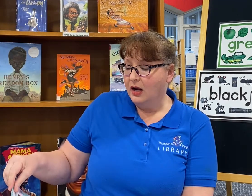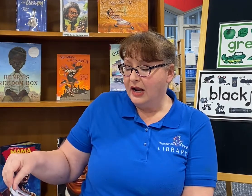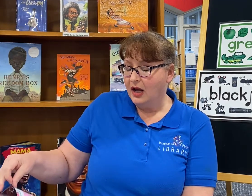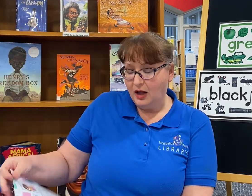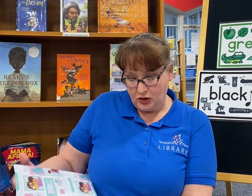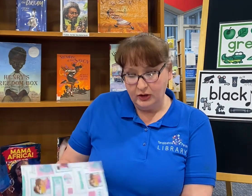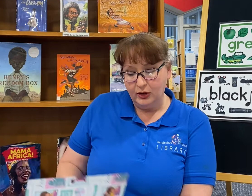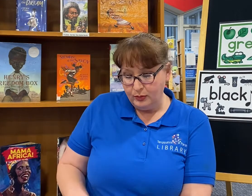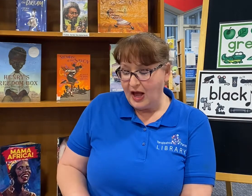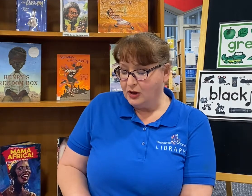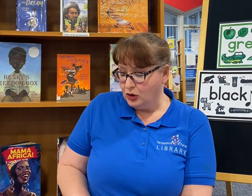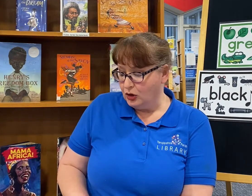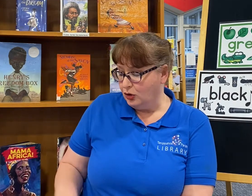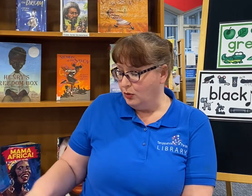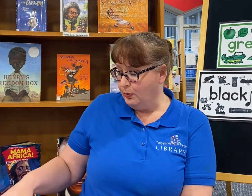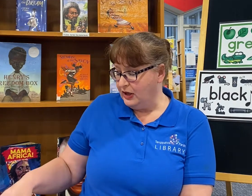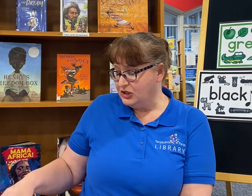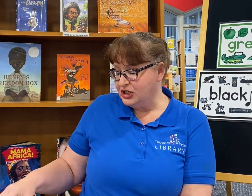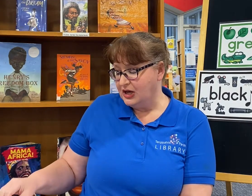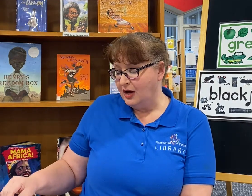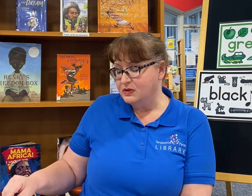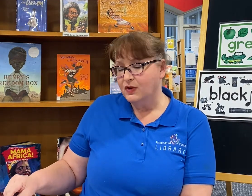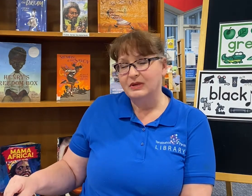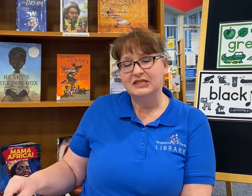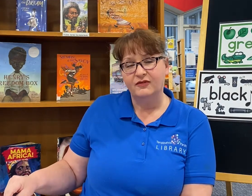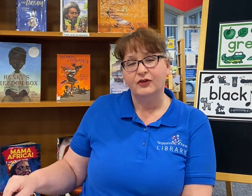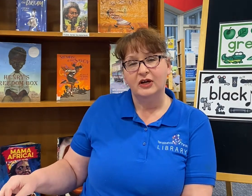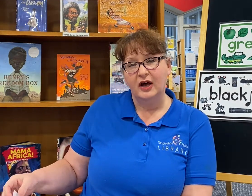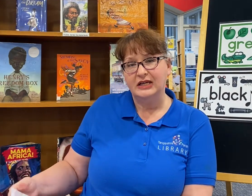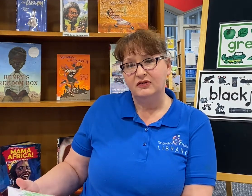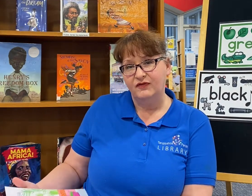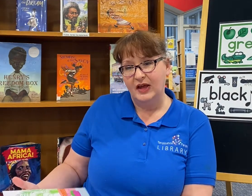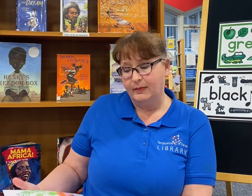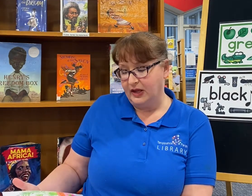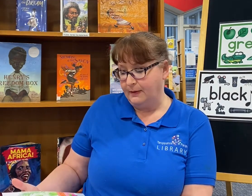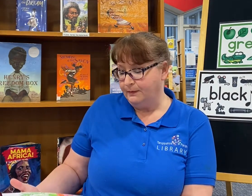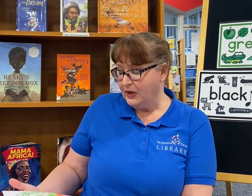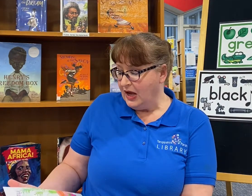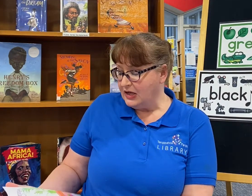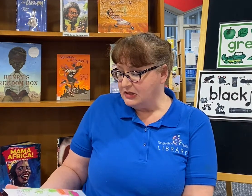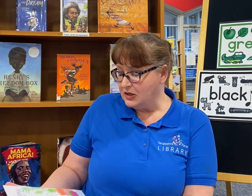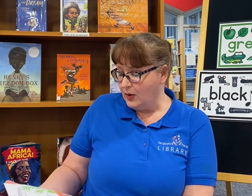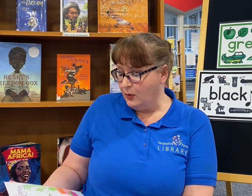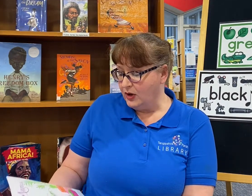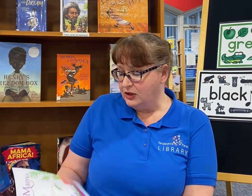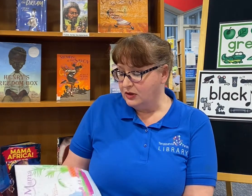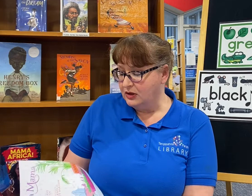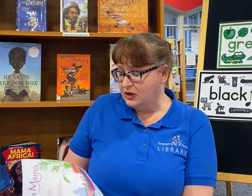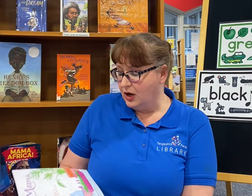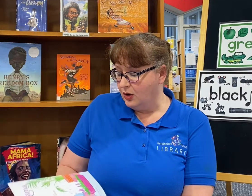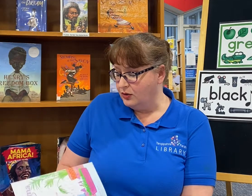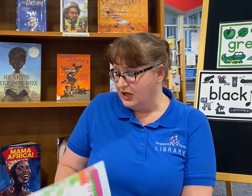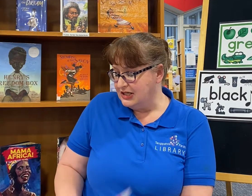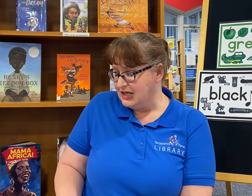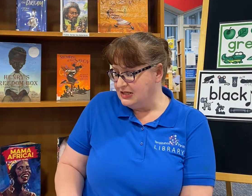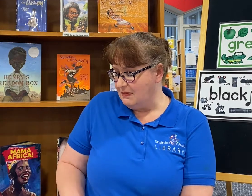a little black girl, but she comes from a different kind of family. And so I want you to know that it doesn't